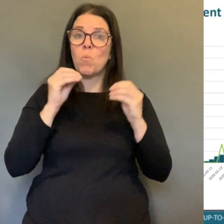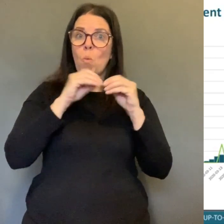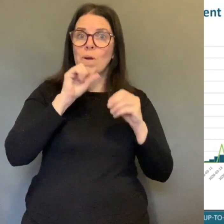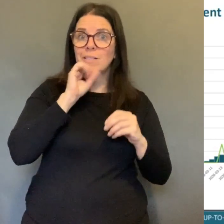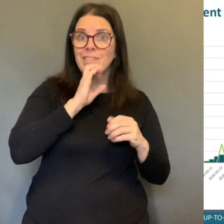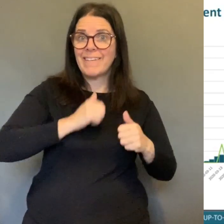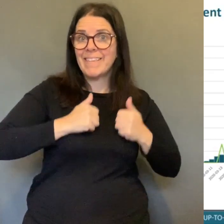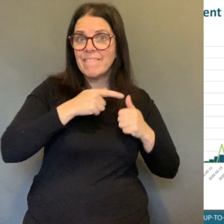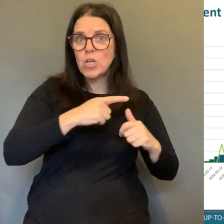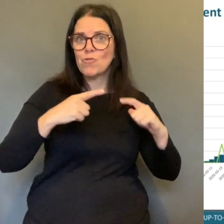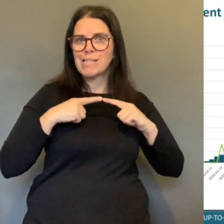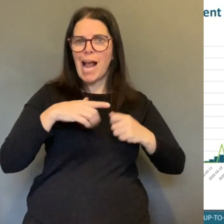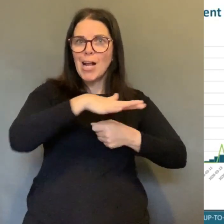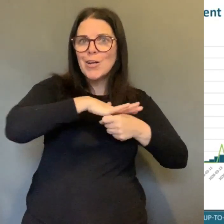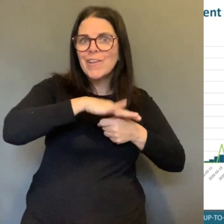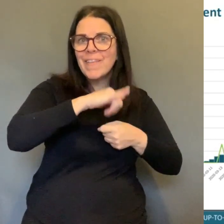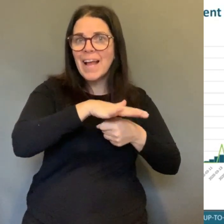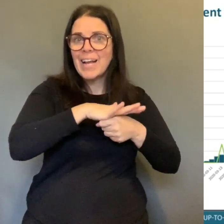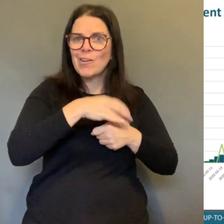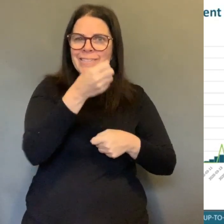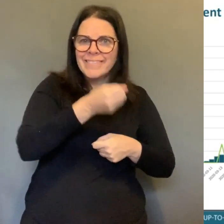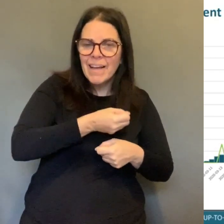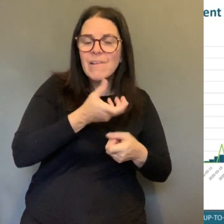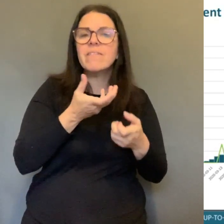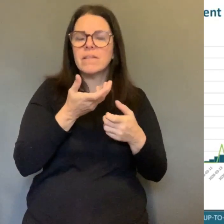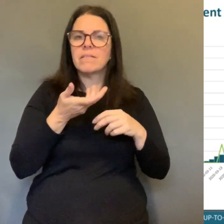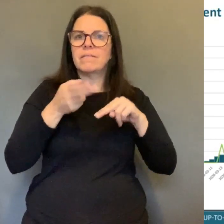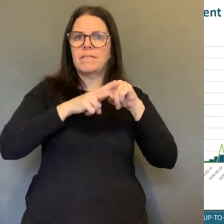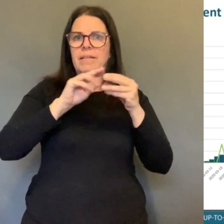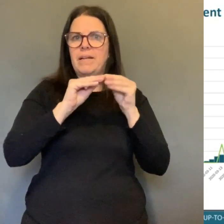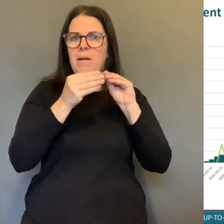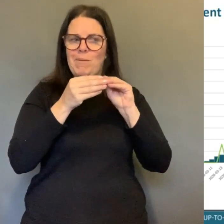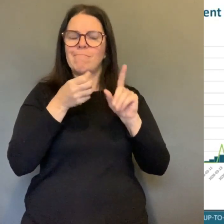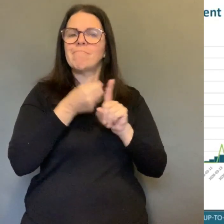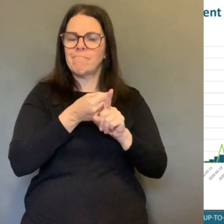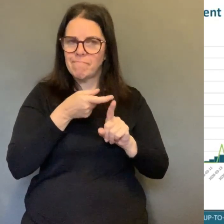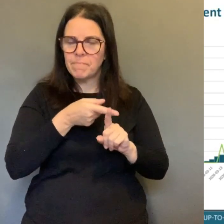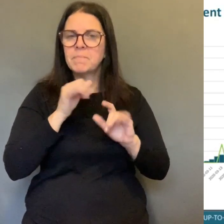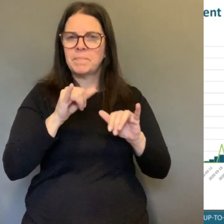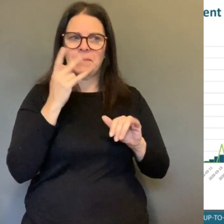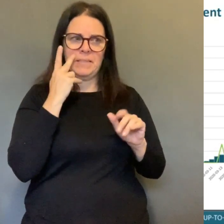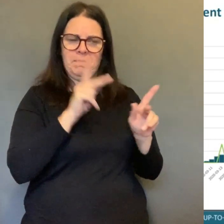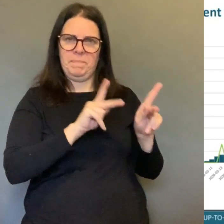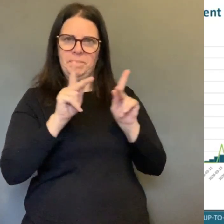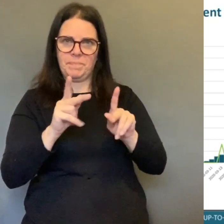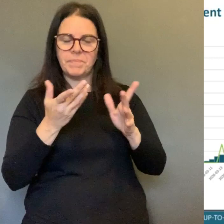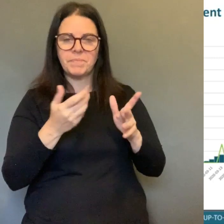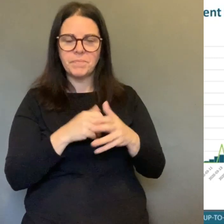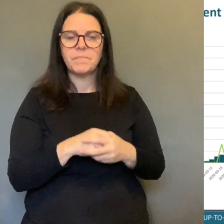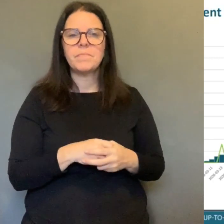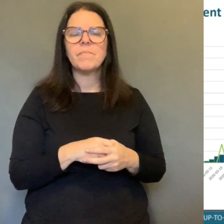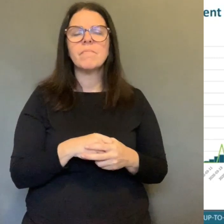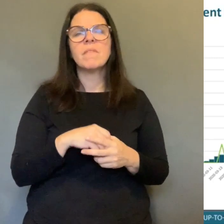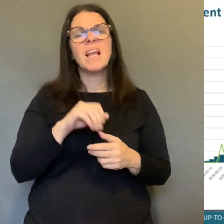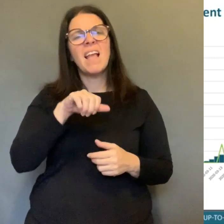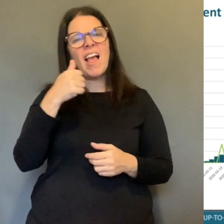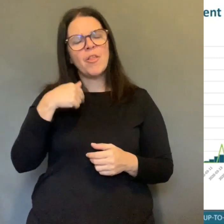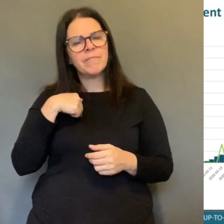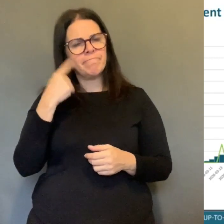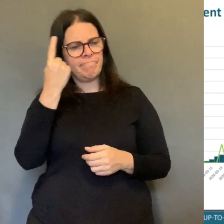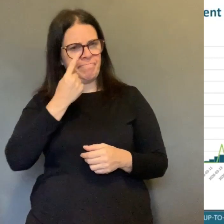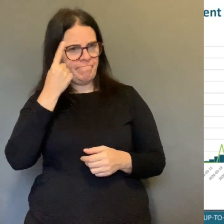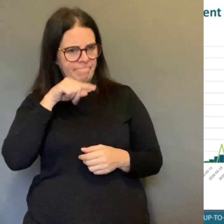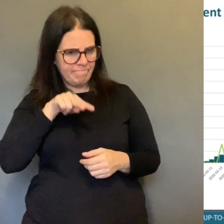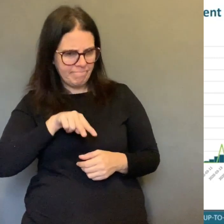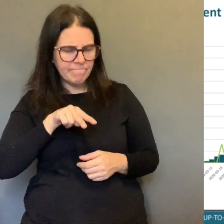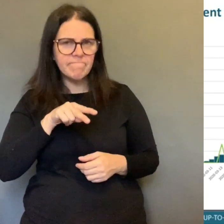our community. And if more people are getting tested and not a lot of them are coming back positive, that means we have a problem. But if you look at the number of